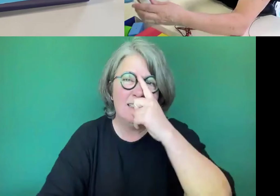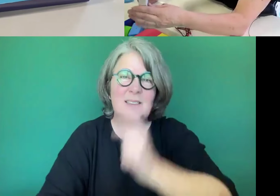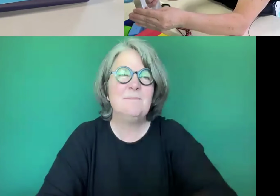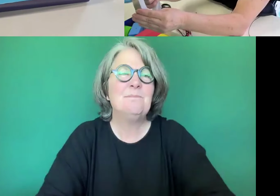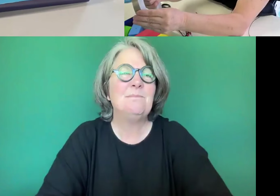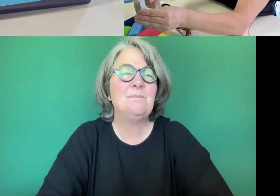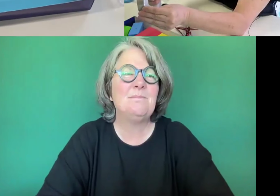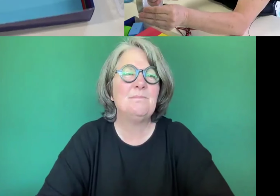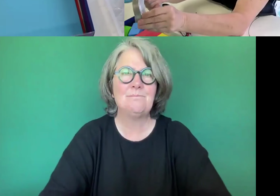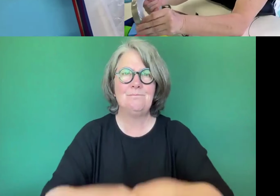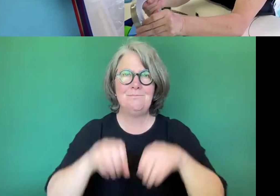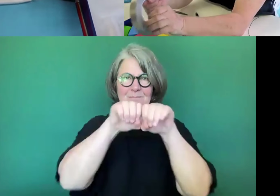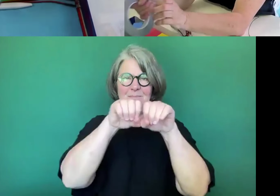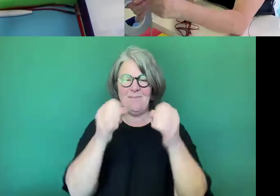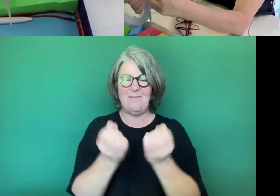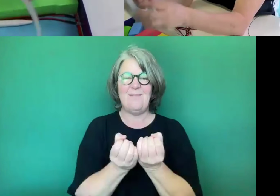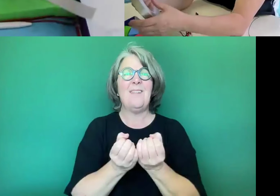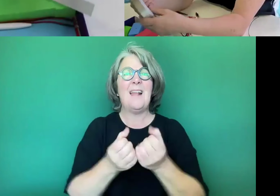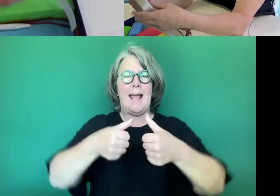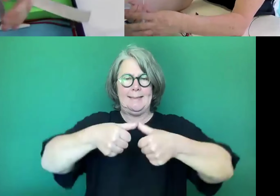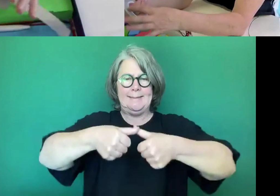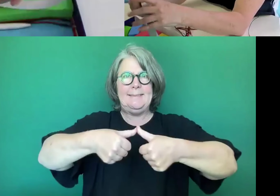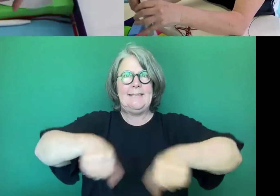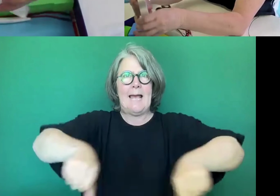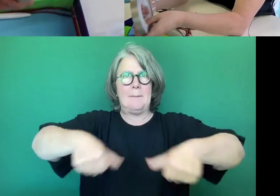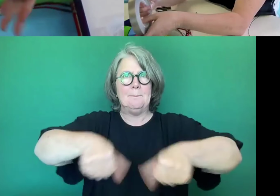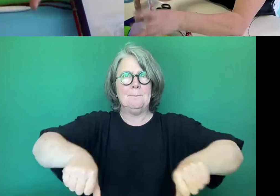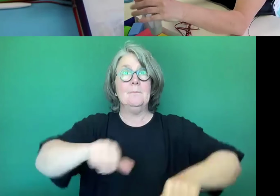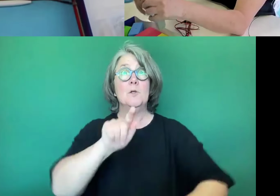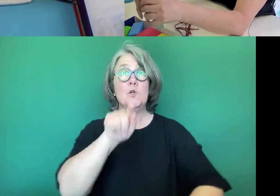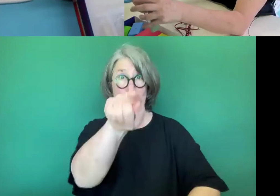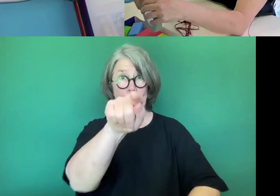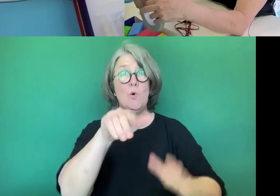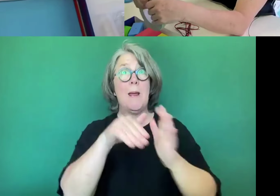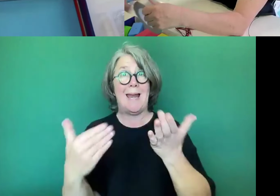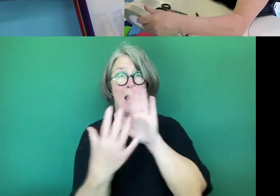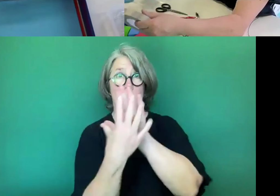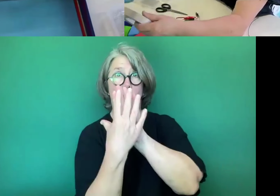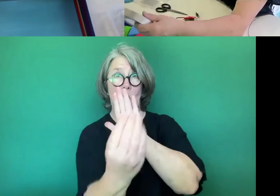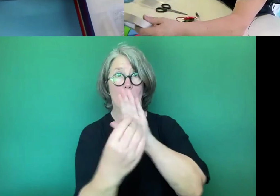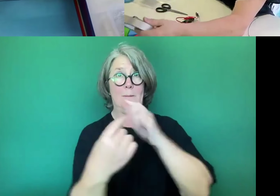This is conductive tape. I would love everyone to grab their conductive tape out right now